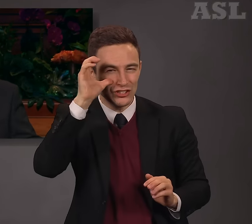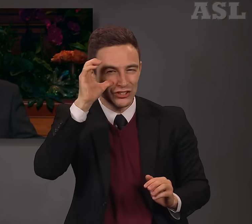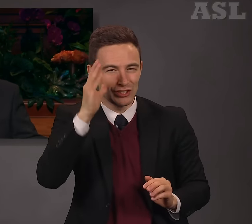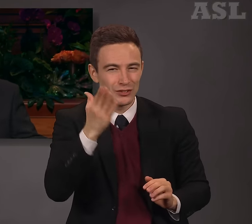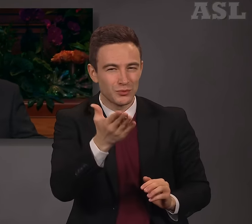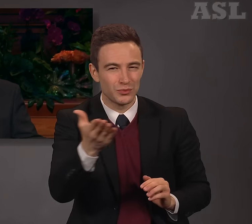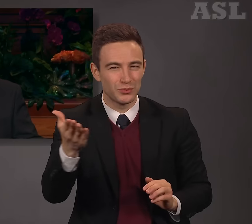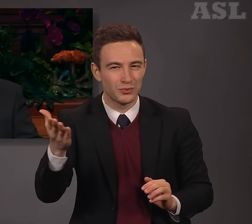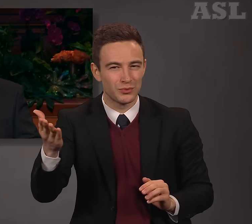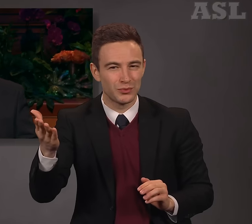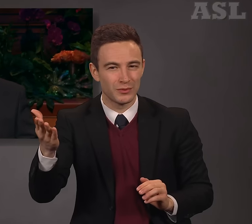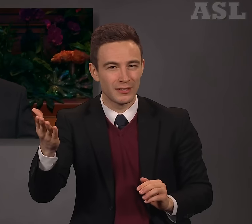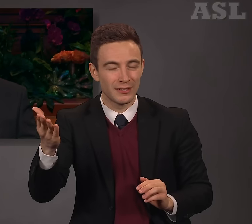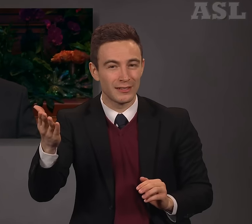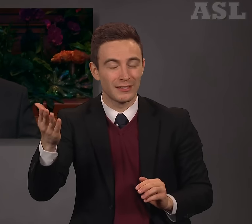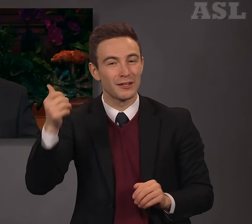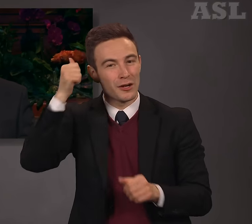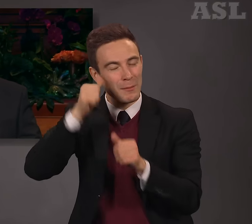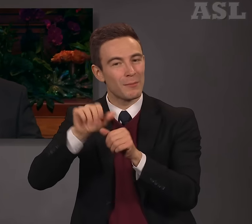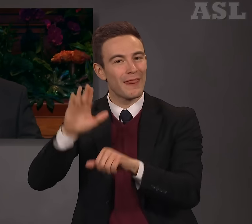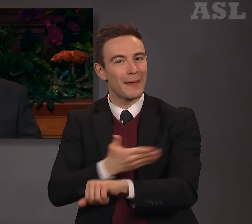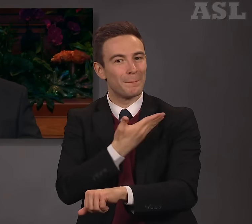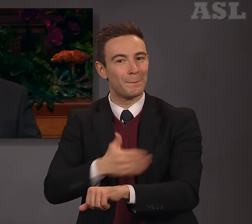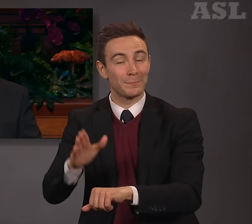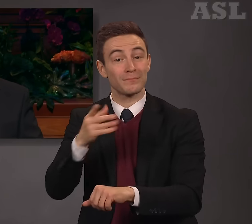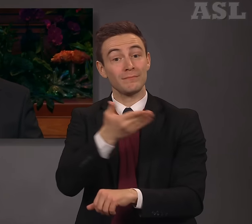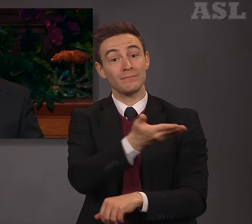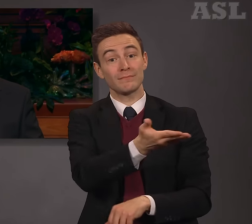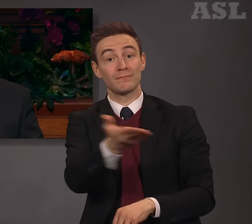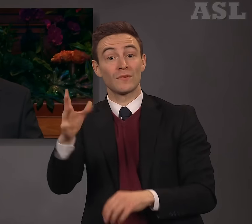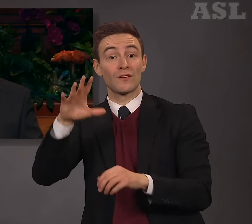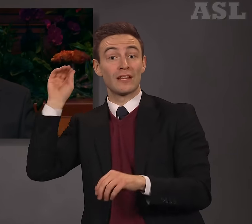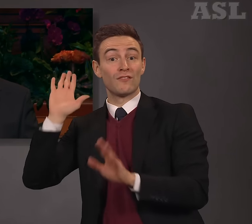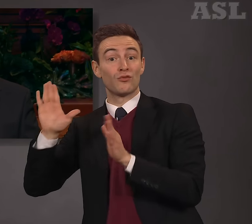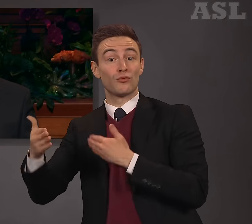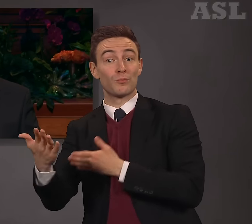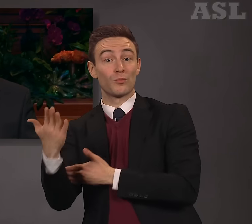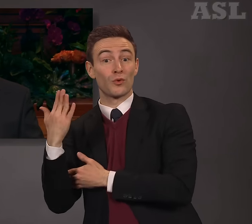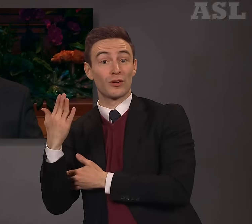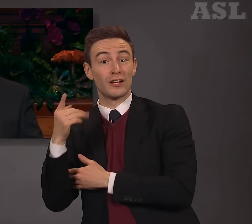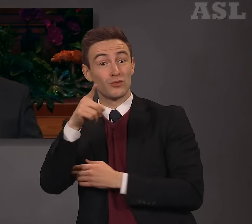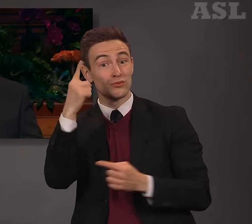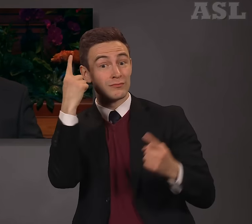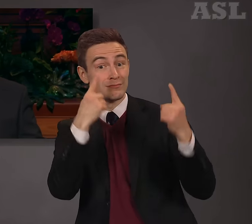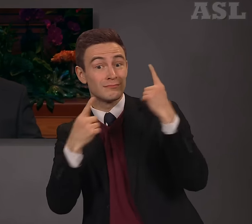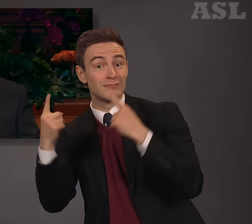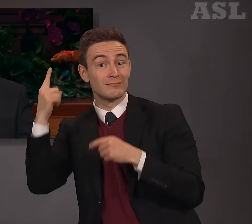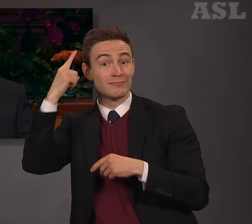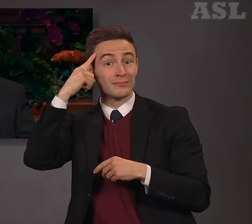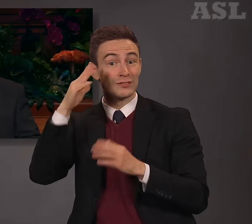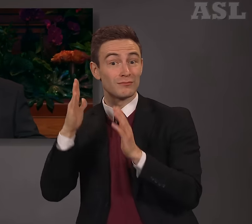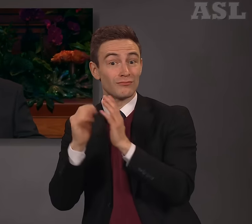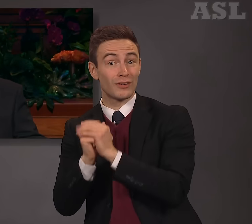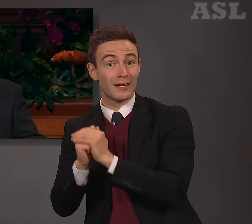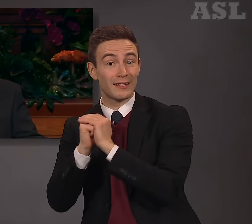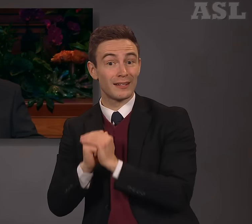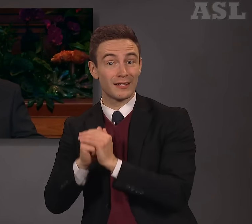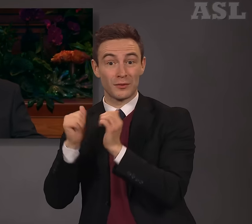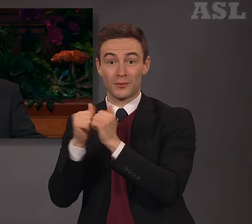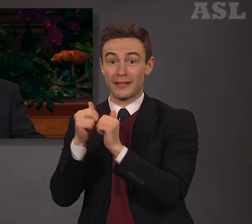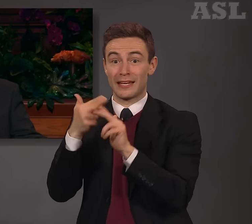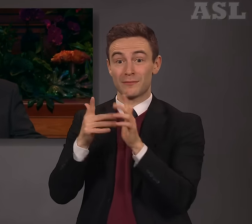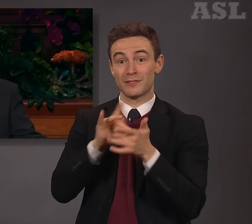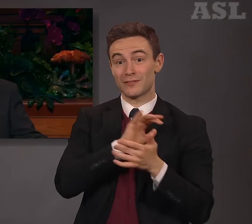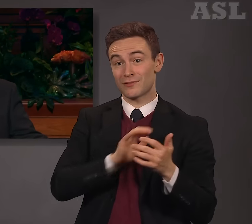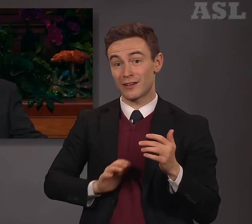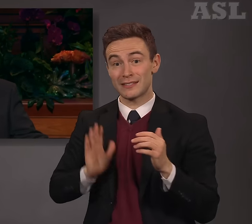hymn. Ere you left your room this morning, did you think to pray? In the name of Christ, our Savior,